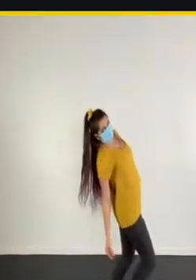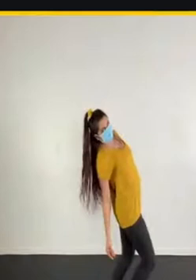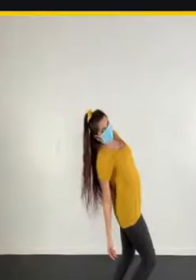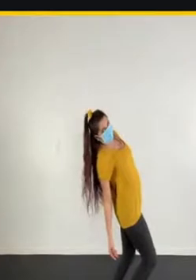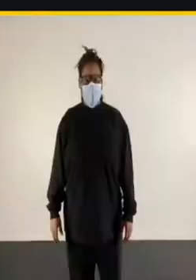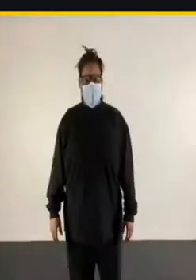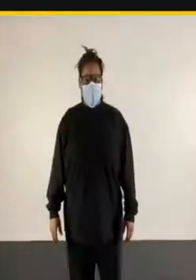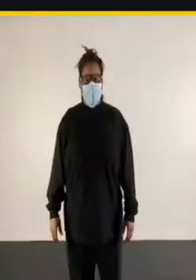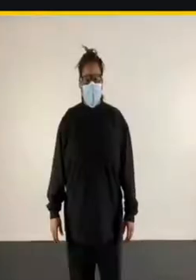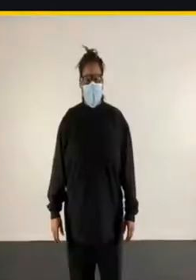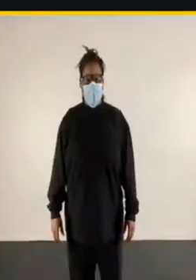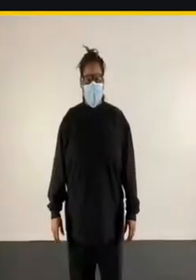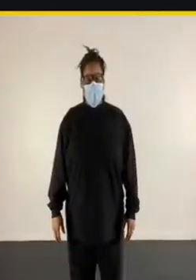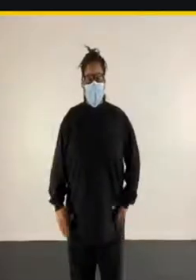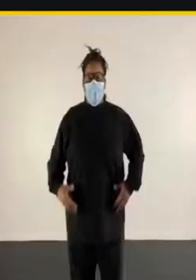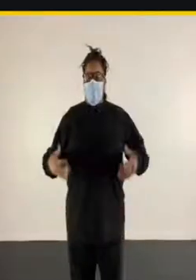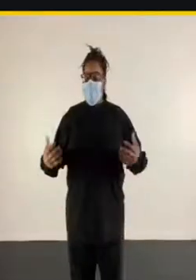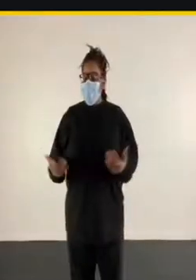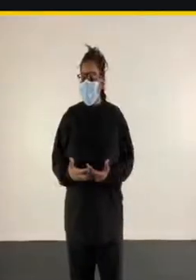eulogy.